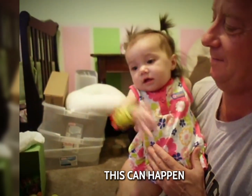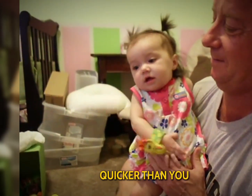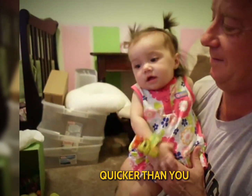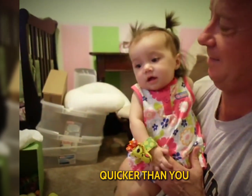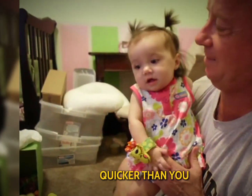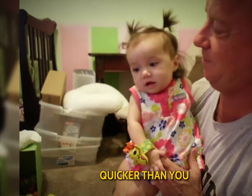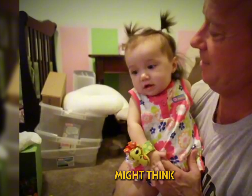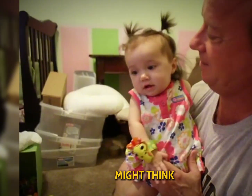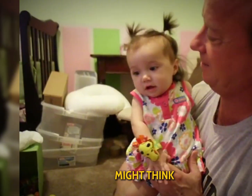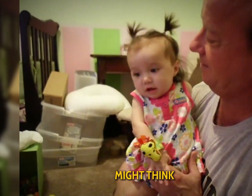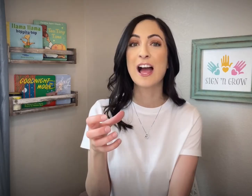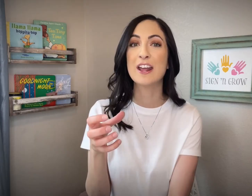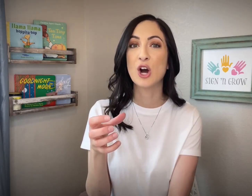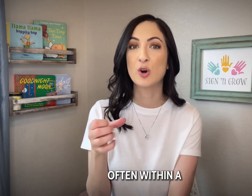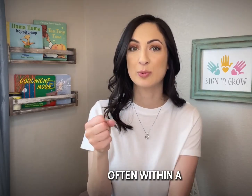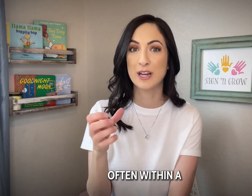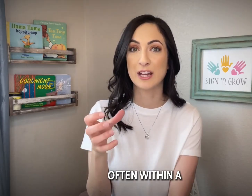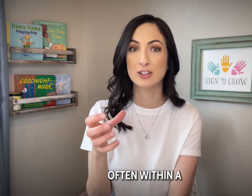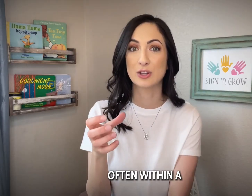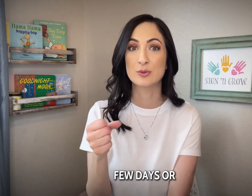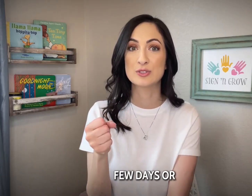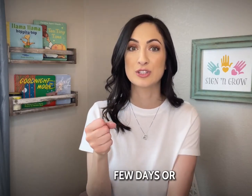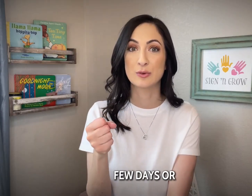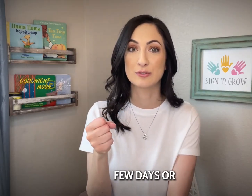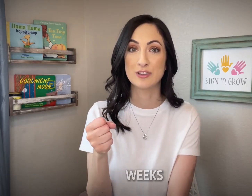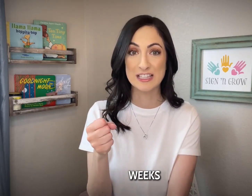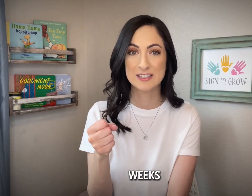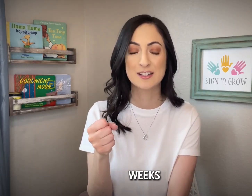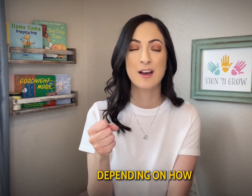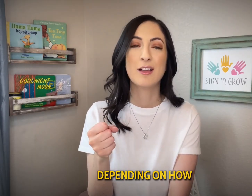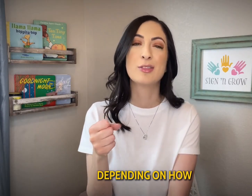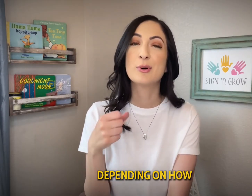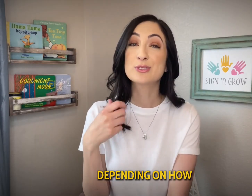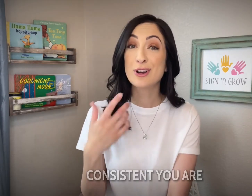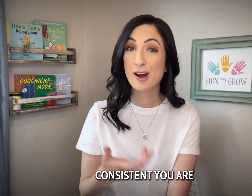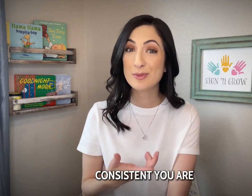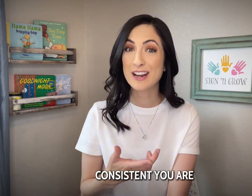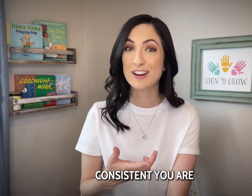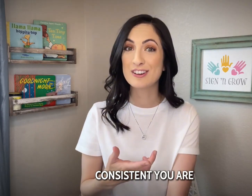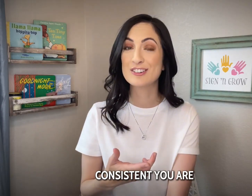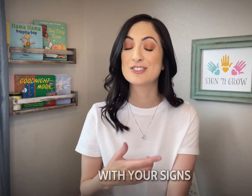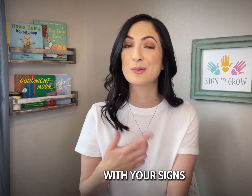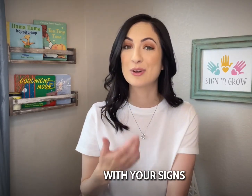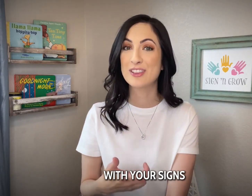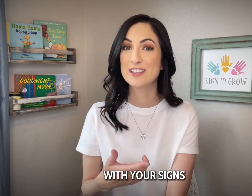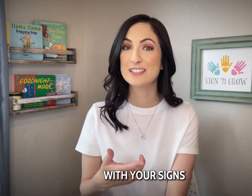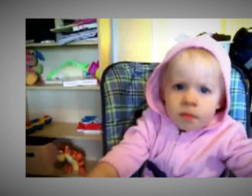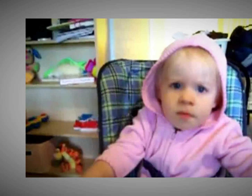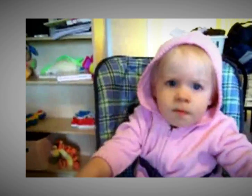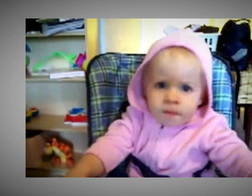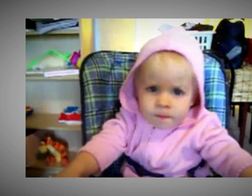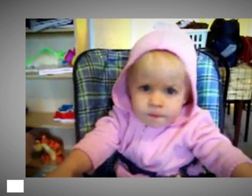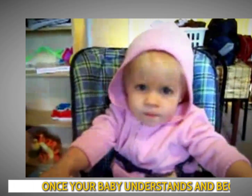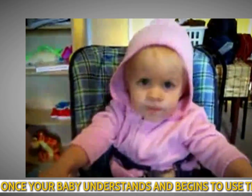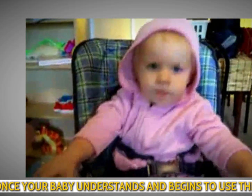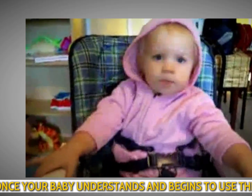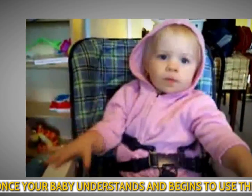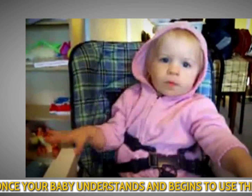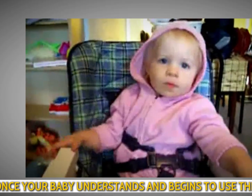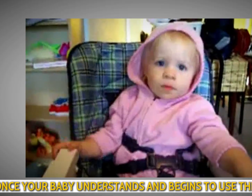quicker than you might think, often within a few days or weeks, depending on how consistent you are with your signs. Once your baby understands